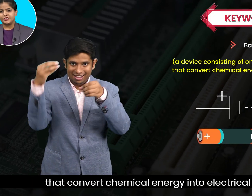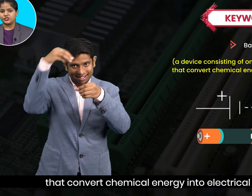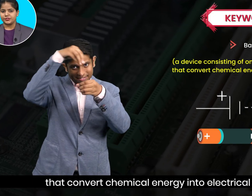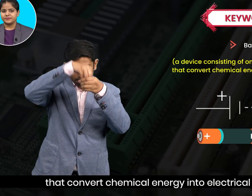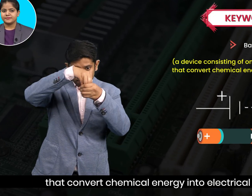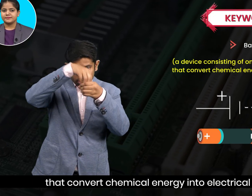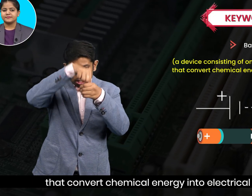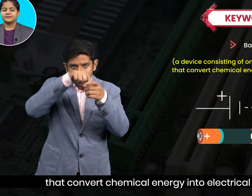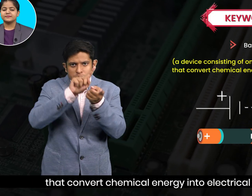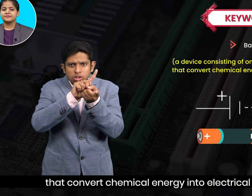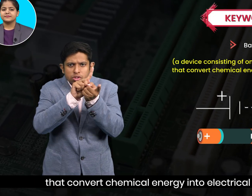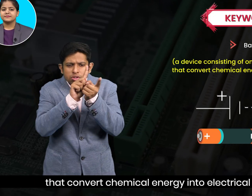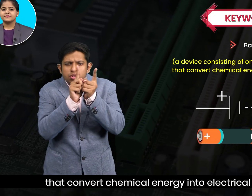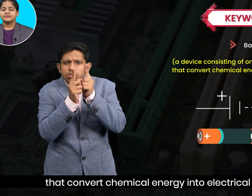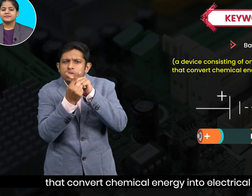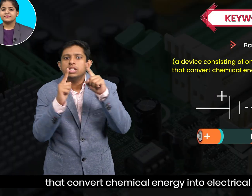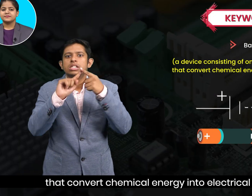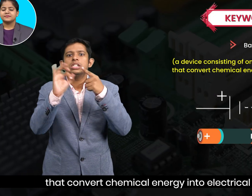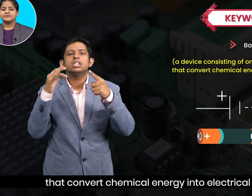electrical energy.